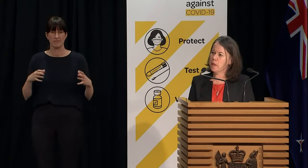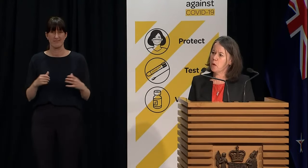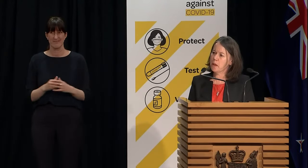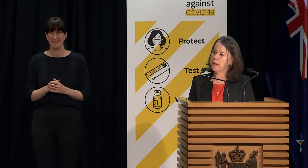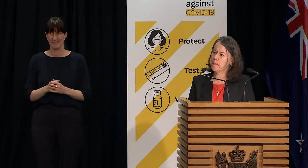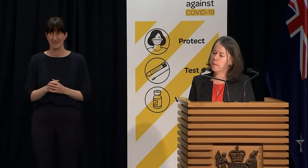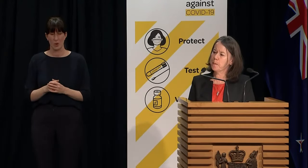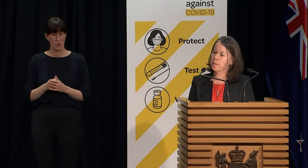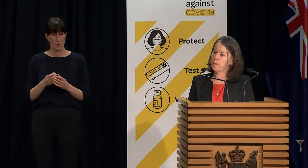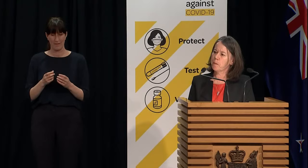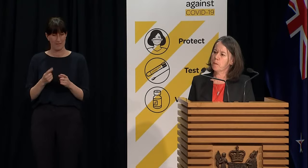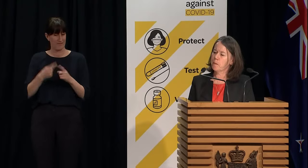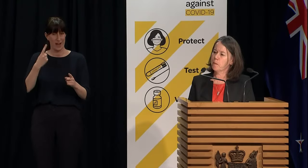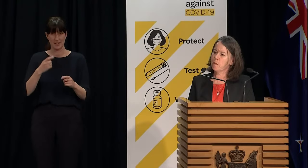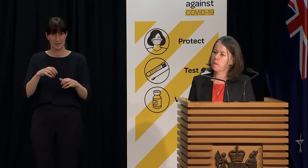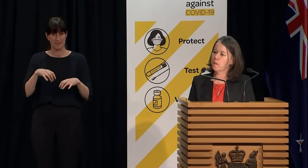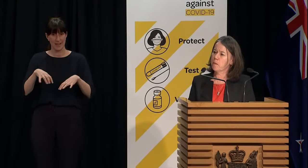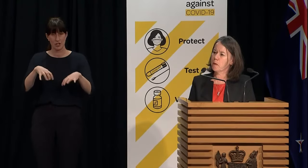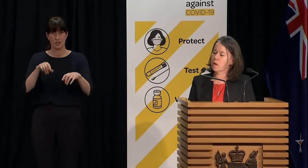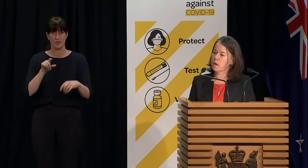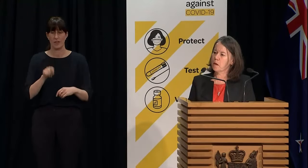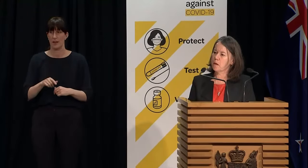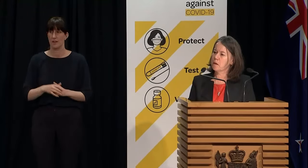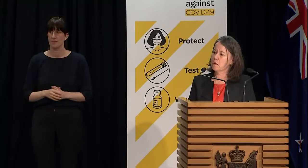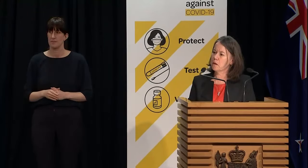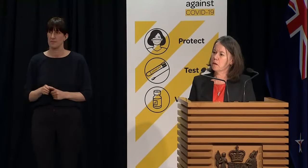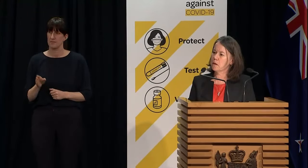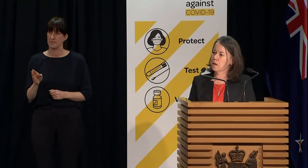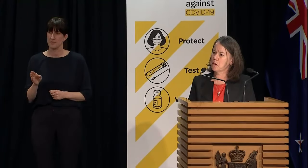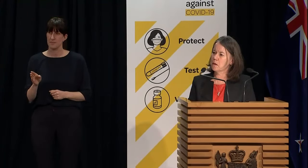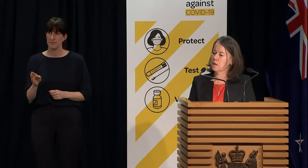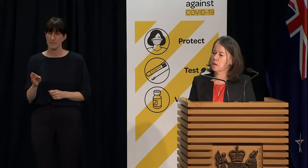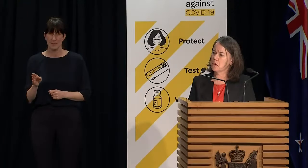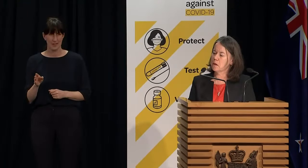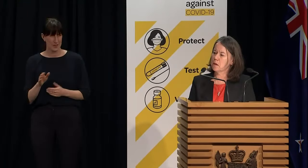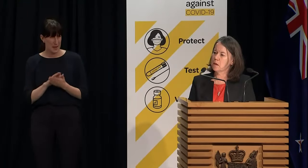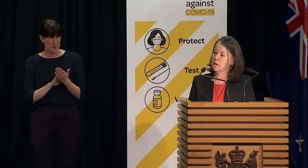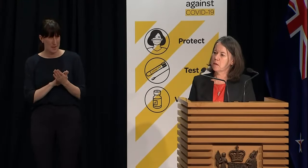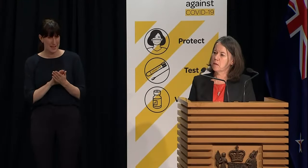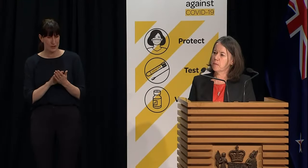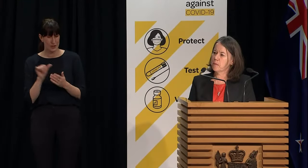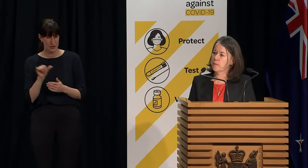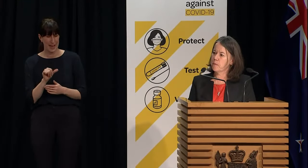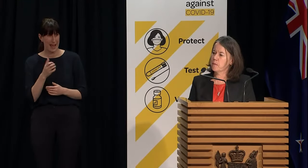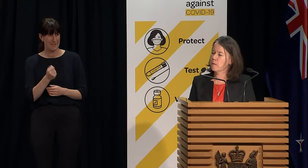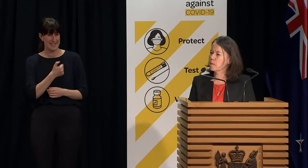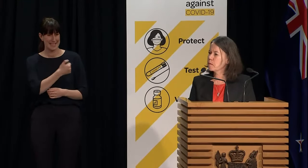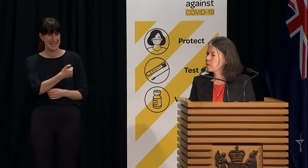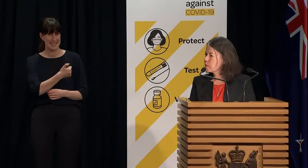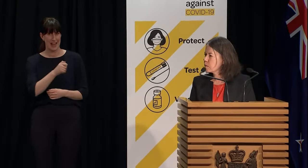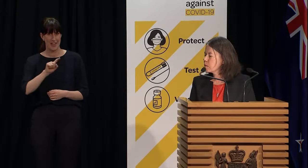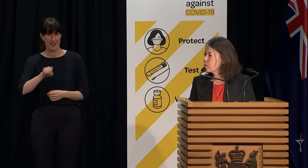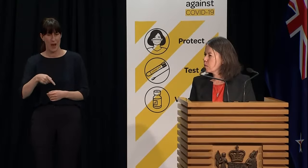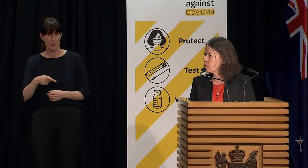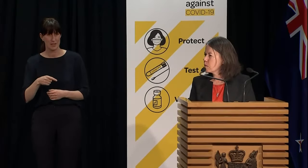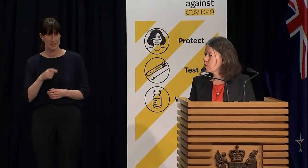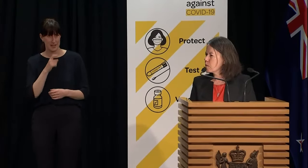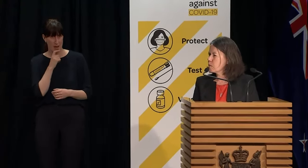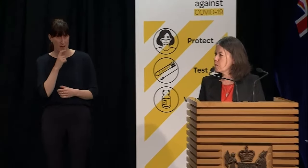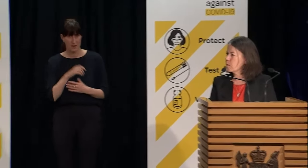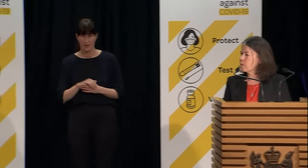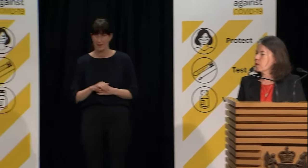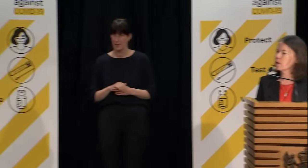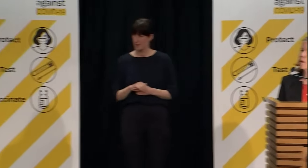surge happening quickly. But if surging happens, then you're suggesting that you've hit 6,000, which you haven't. Sorry, we've hit. I mean,